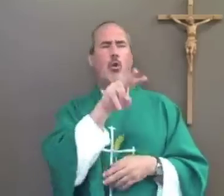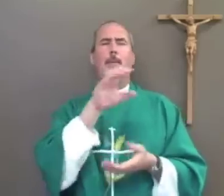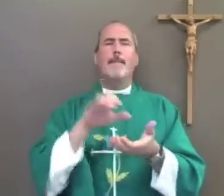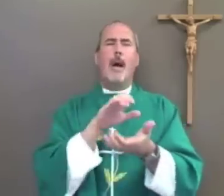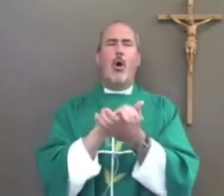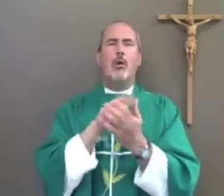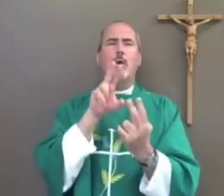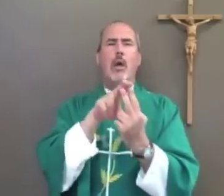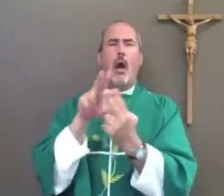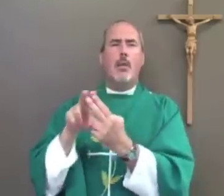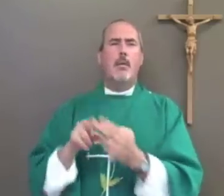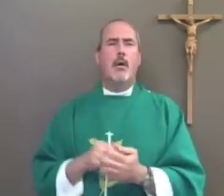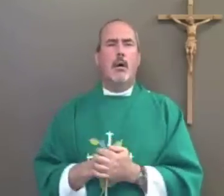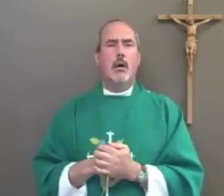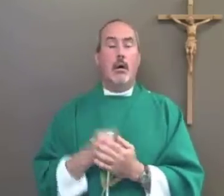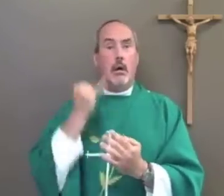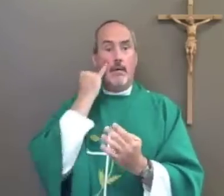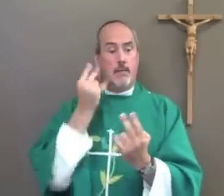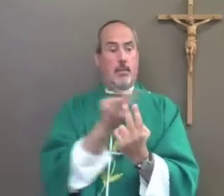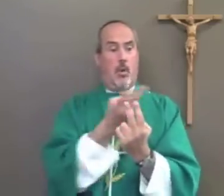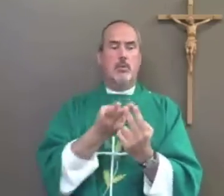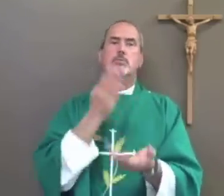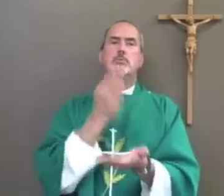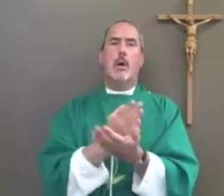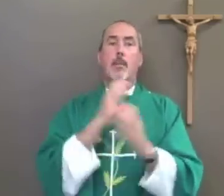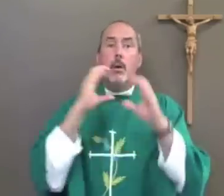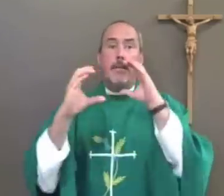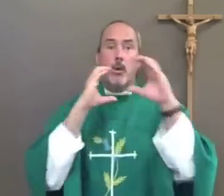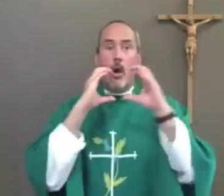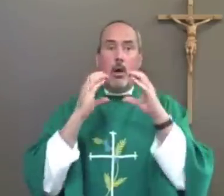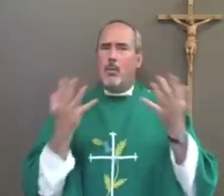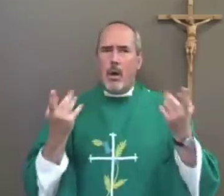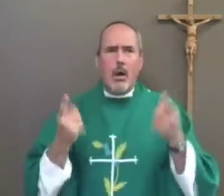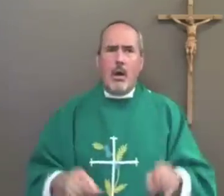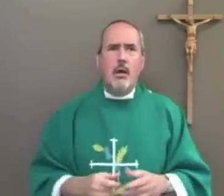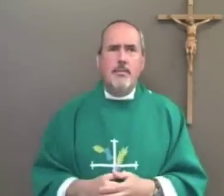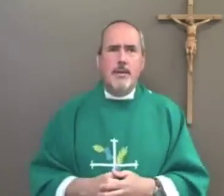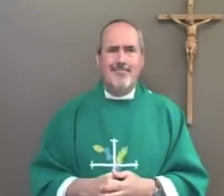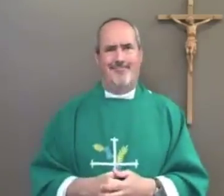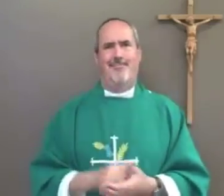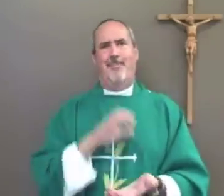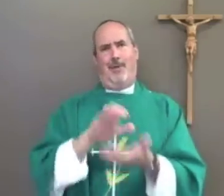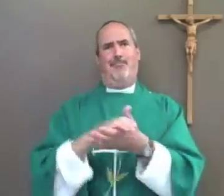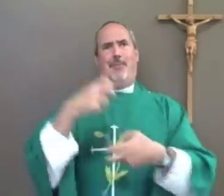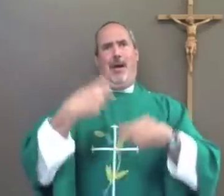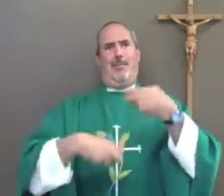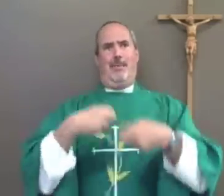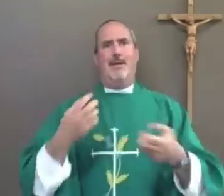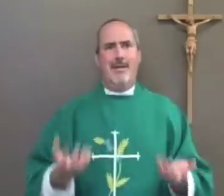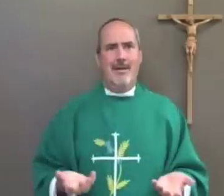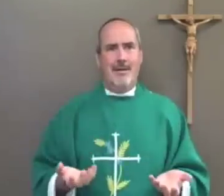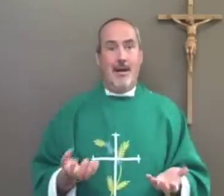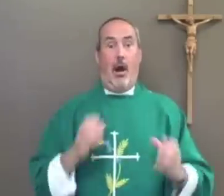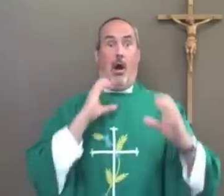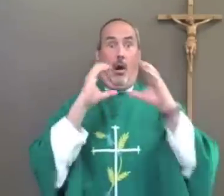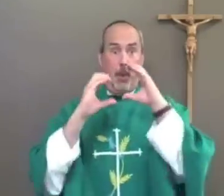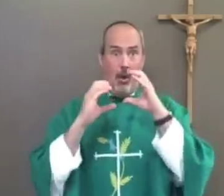that. Just like if we look at a married couple that stop communicating, their marriage starts to have some issues. But